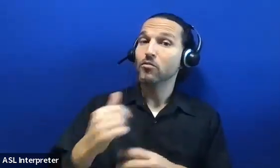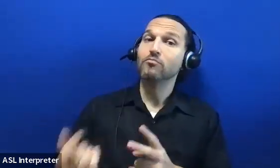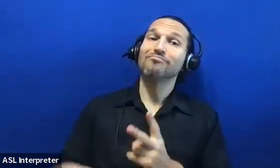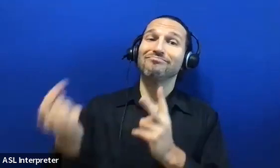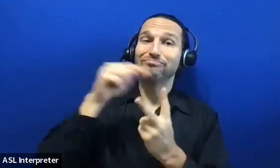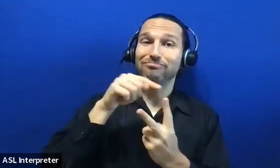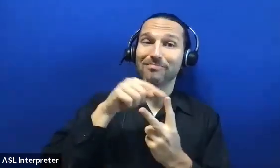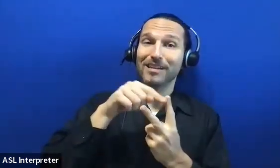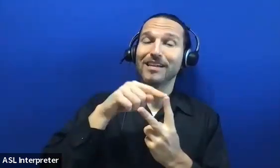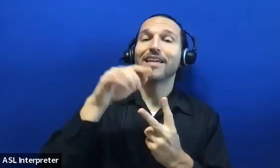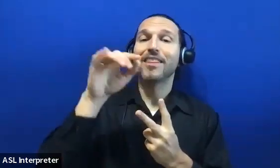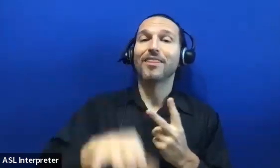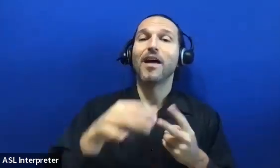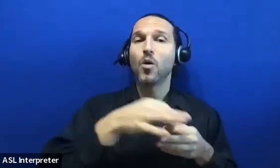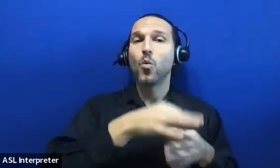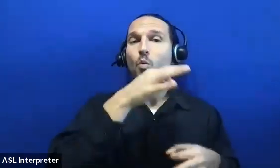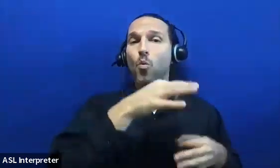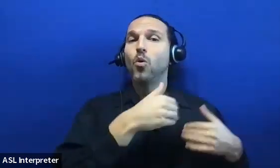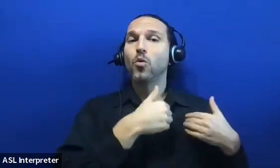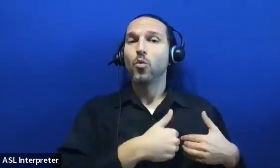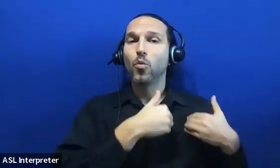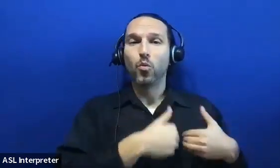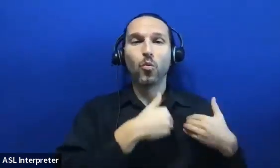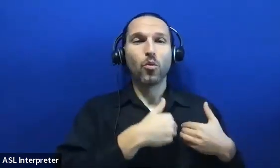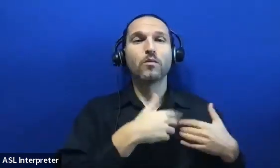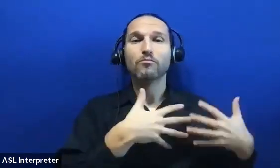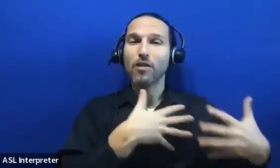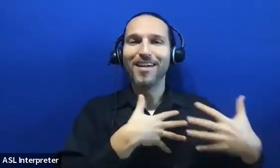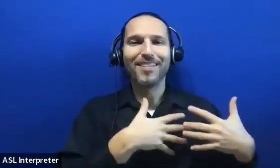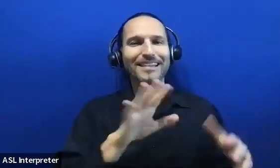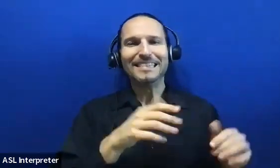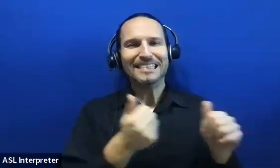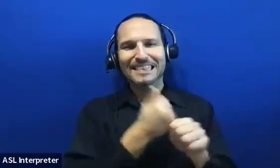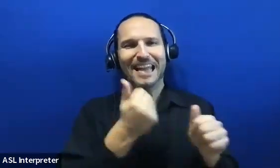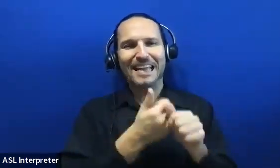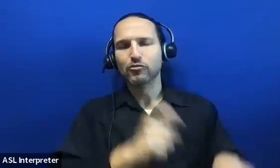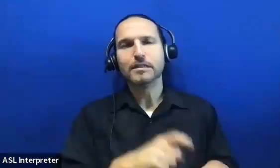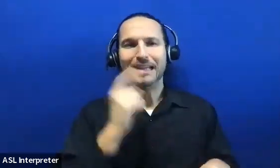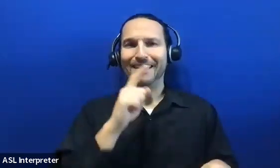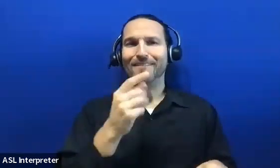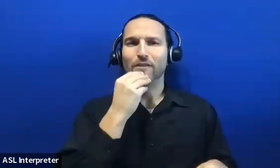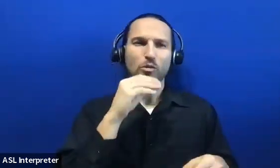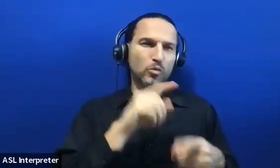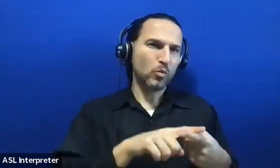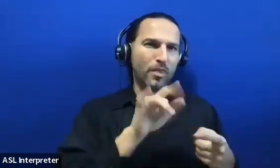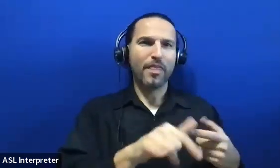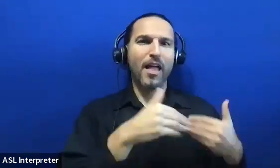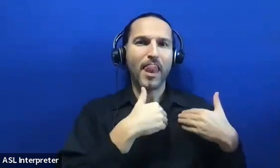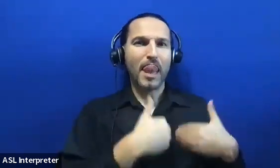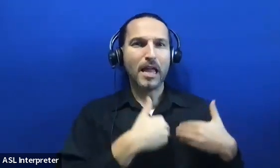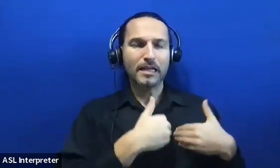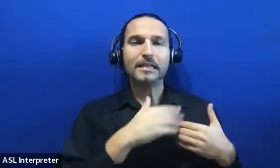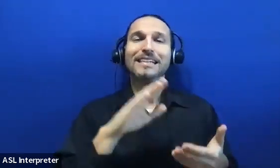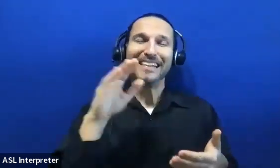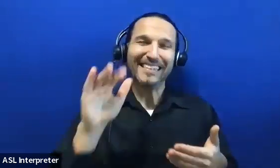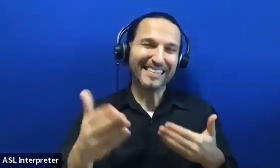our windpipe, we cough. Our body wants it out. It is dangerous for food to travel into our lungs because we can